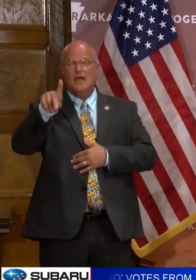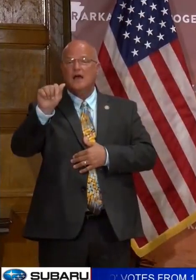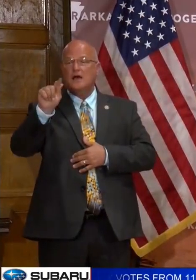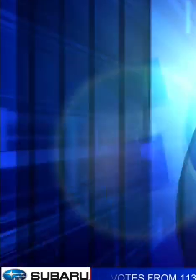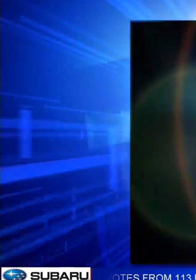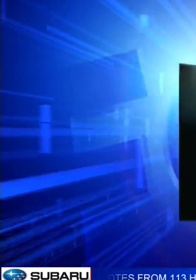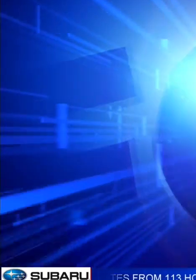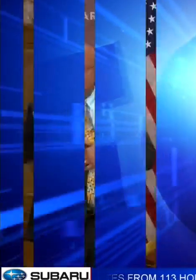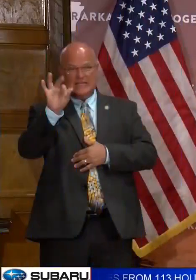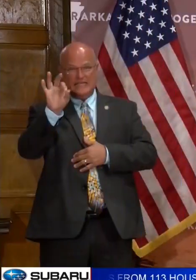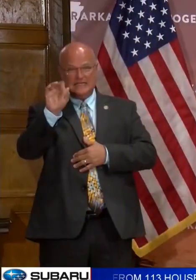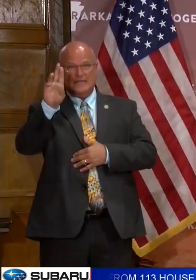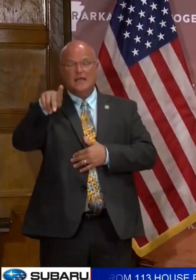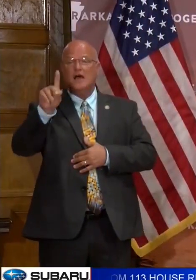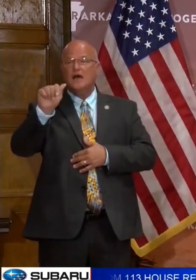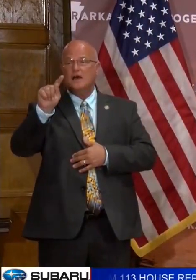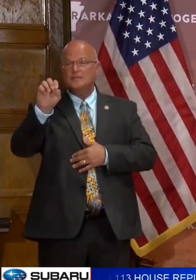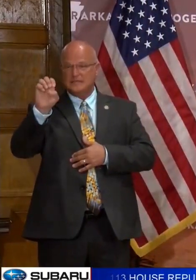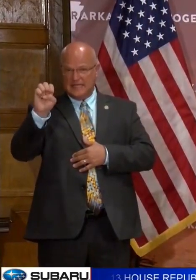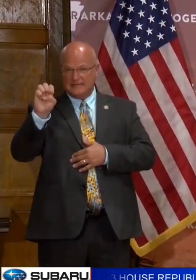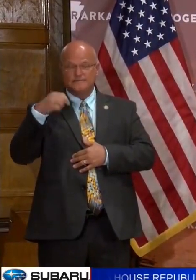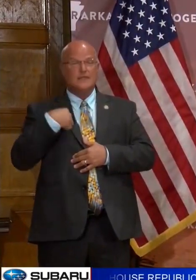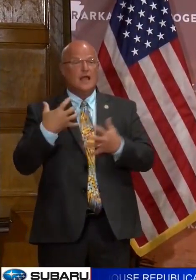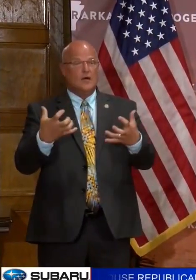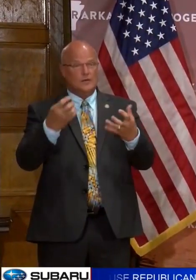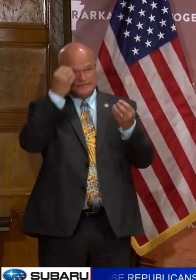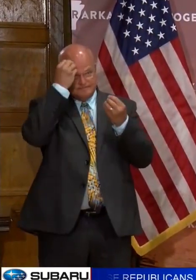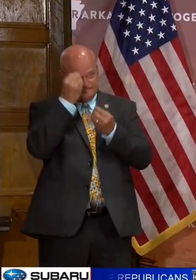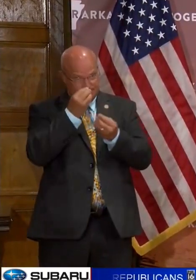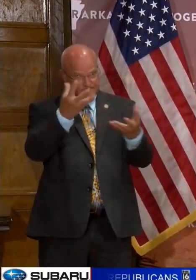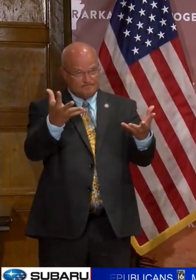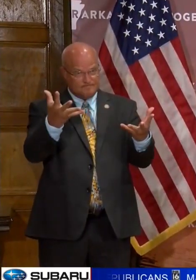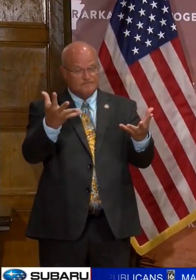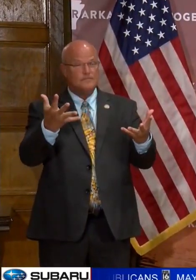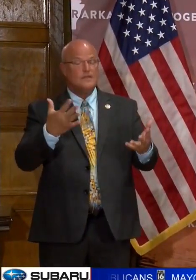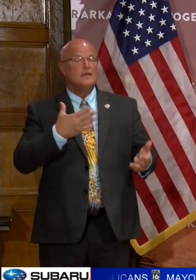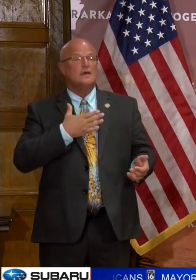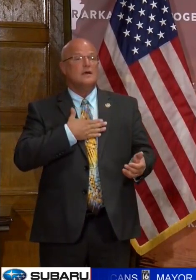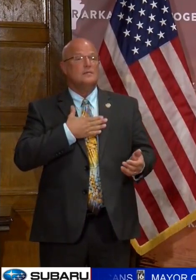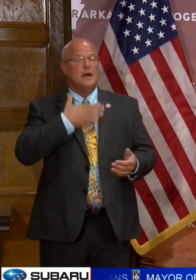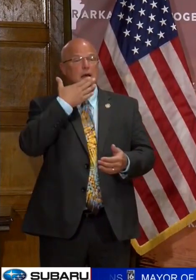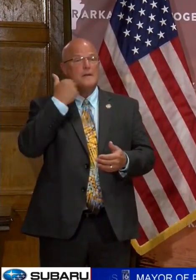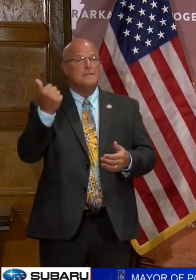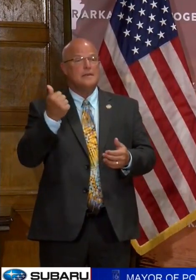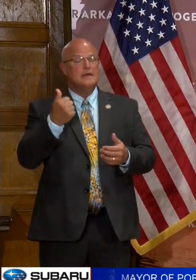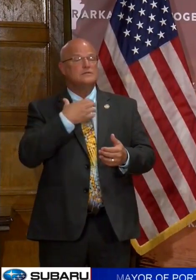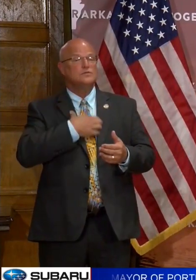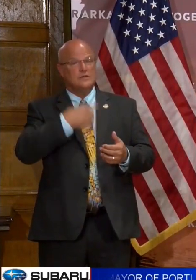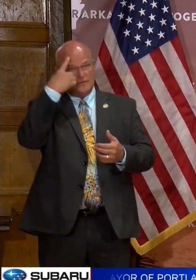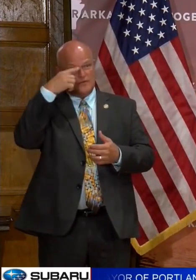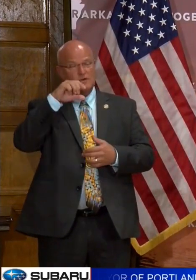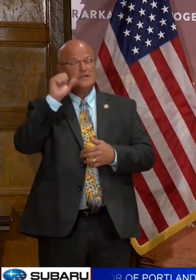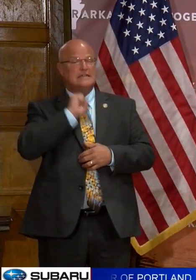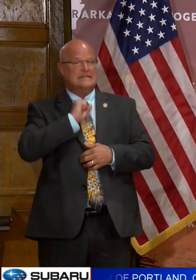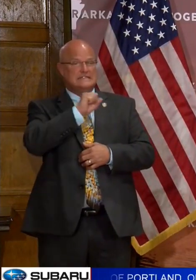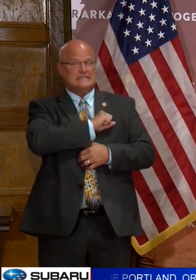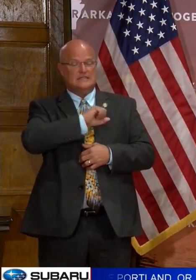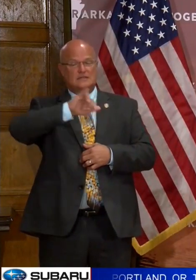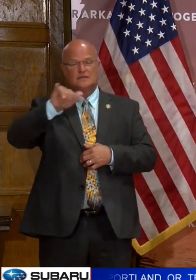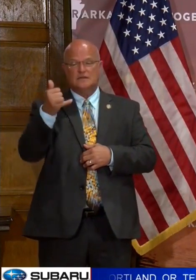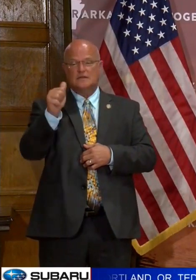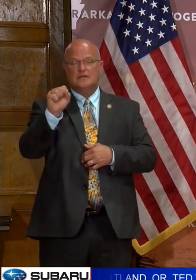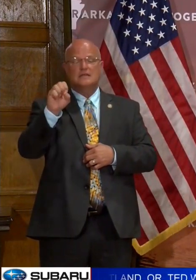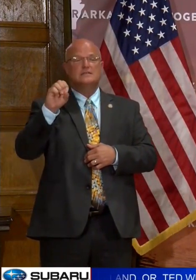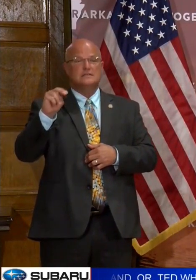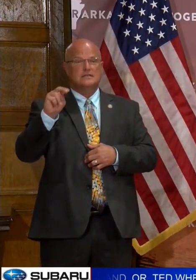Rapert. I first want to express my best wishes to Senator Jason Rapert